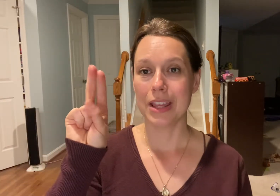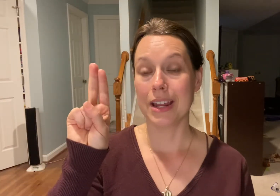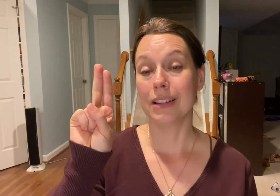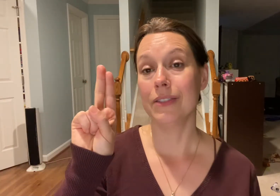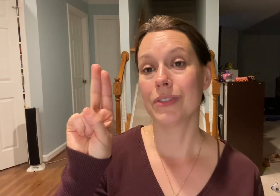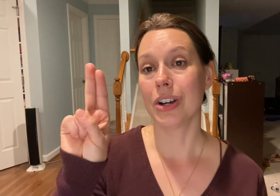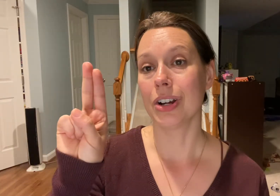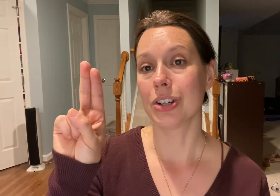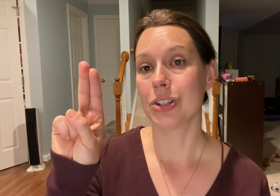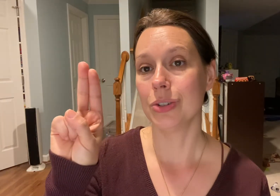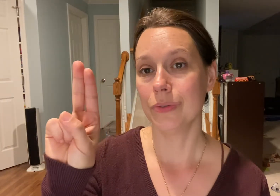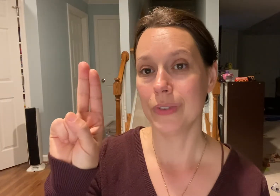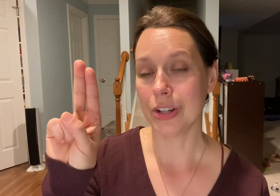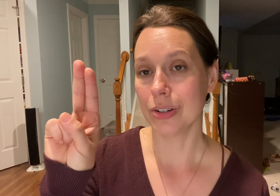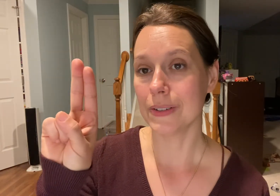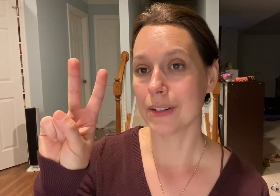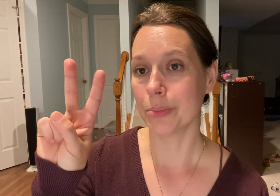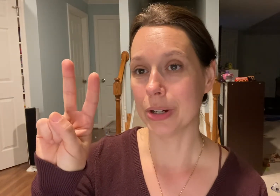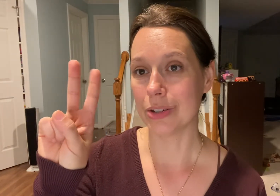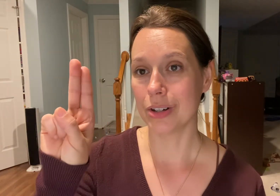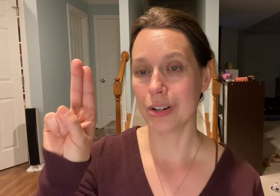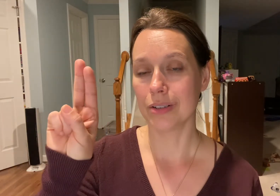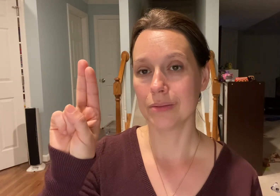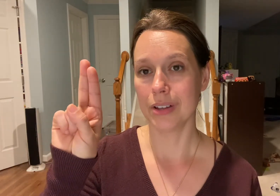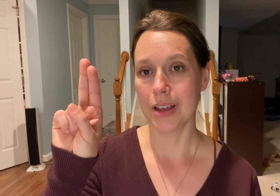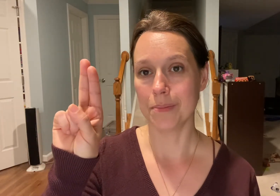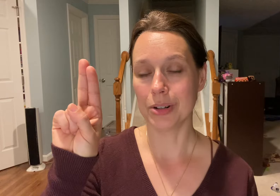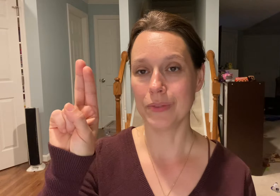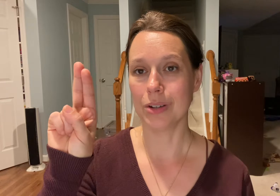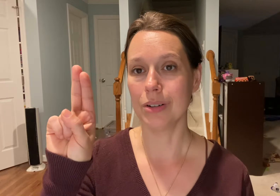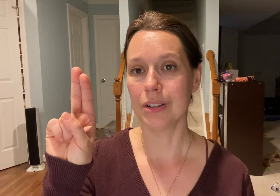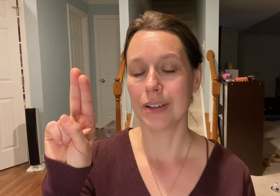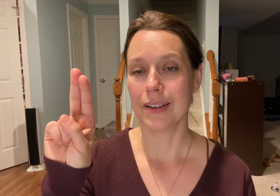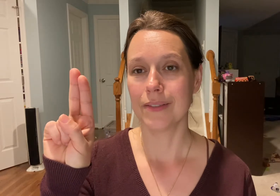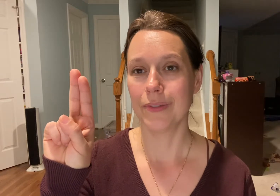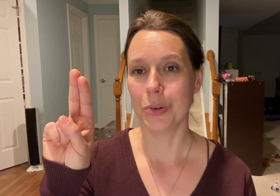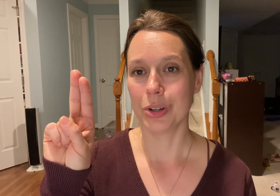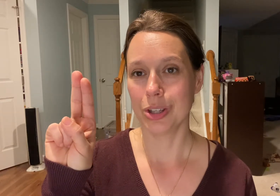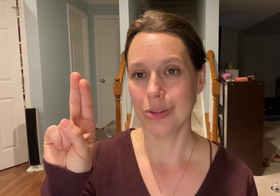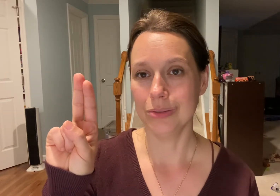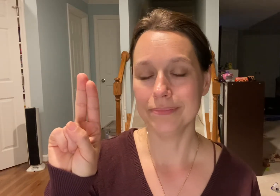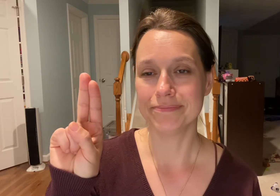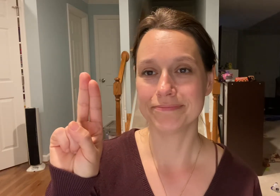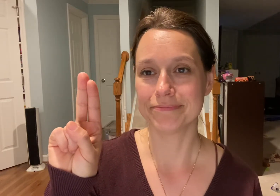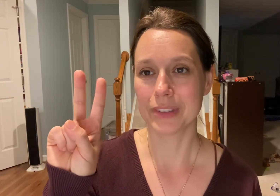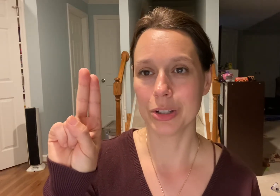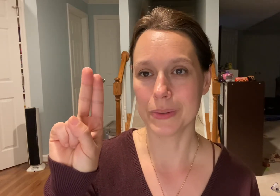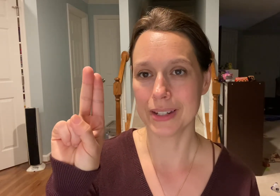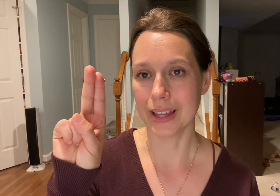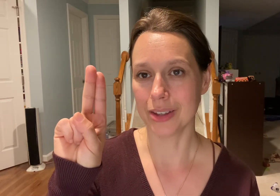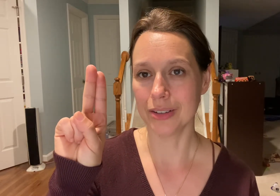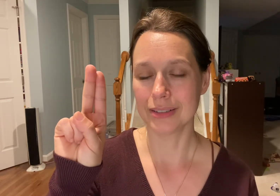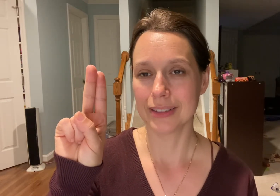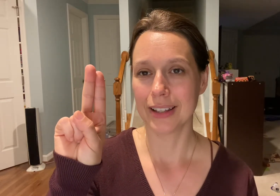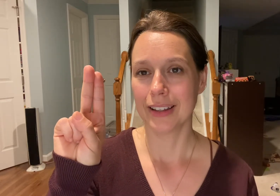then lift our two fingers, our pointer and our middle finger for U, close together